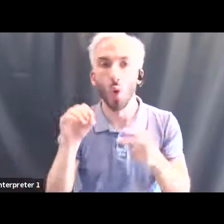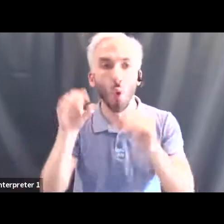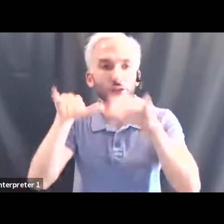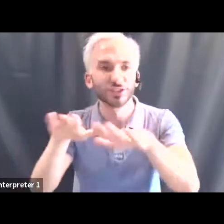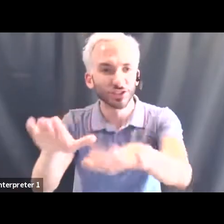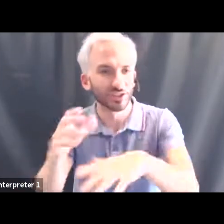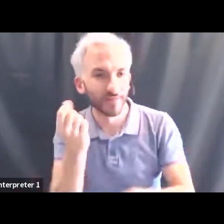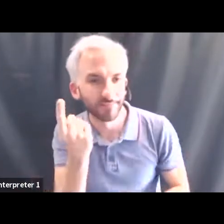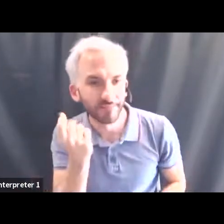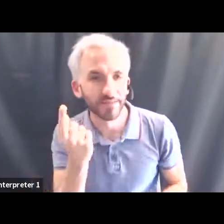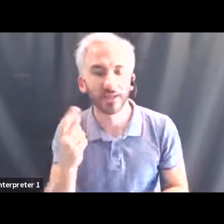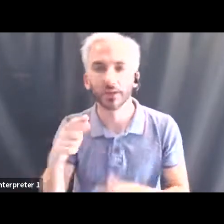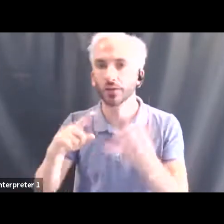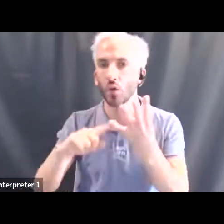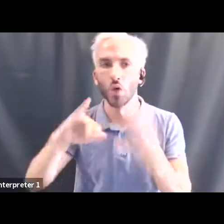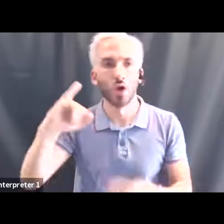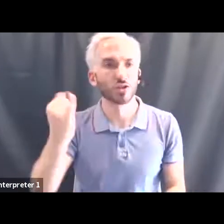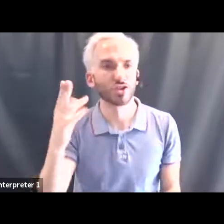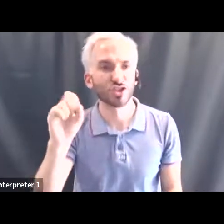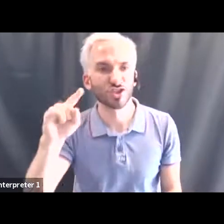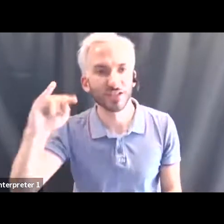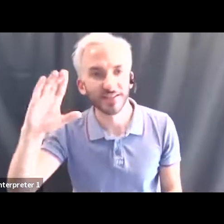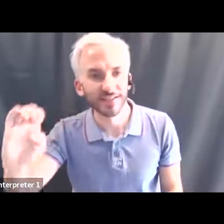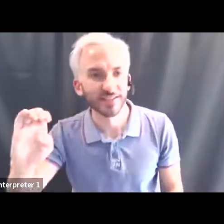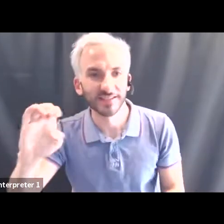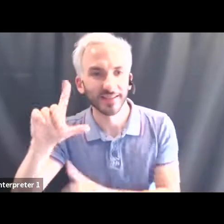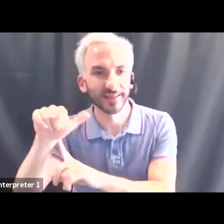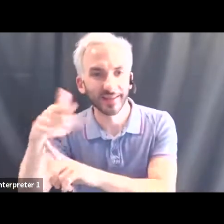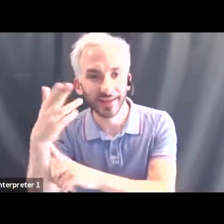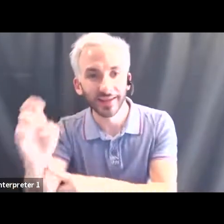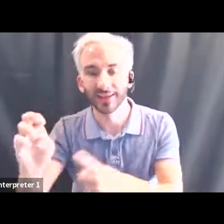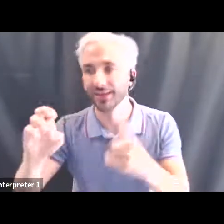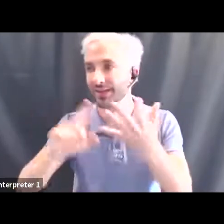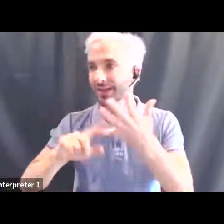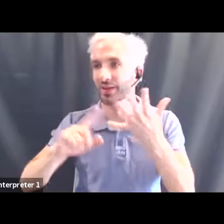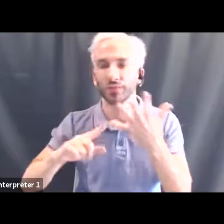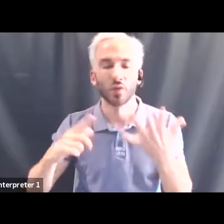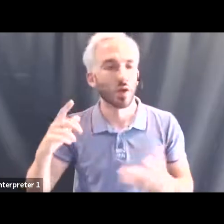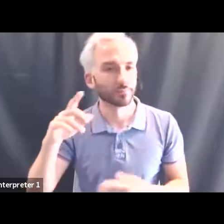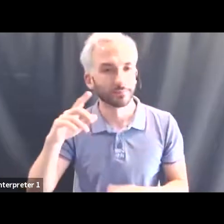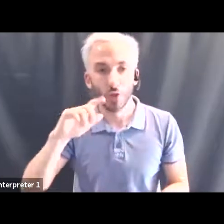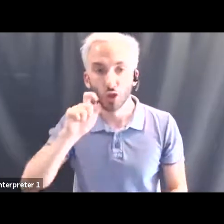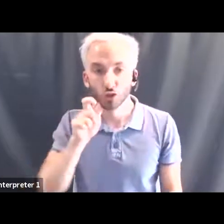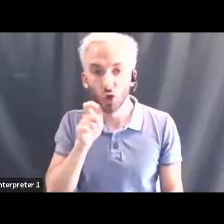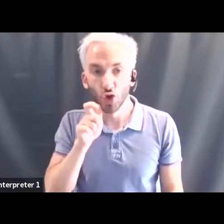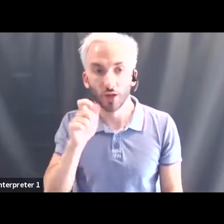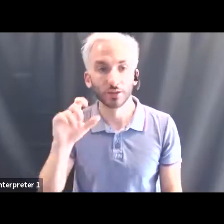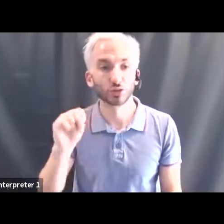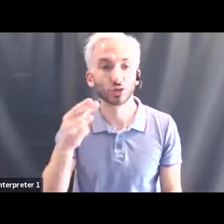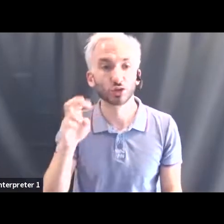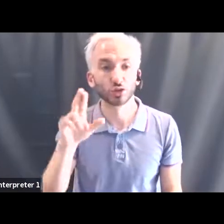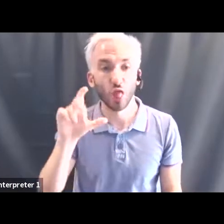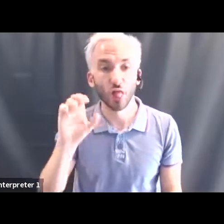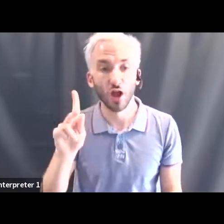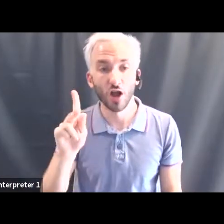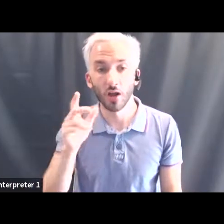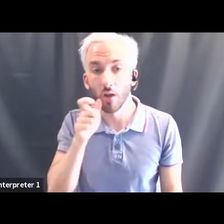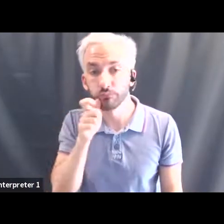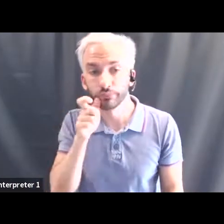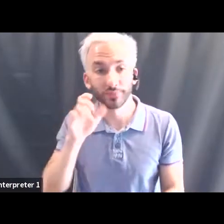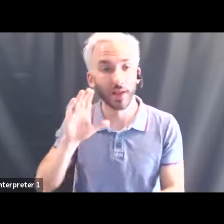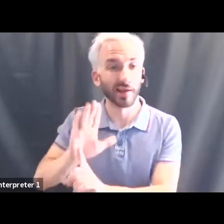or Holmes and Watson, the Three Musketeers, Butch Cassidy and the Sundance Kid, Maverick and